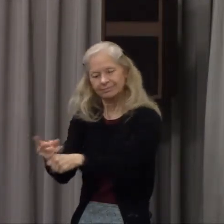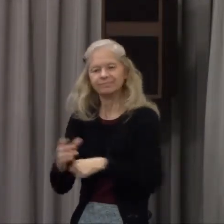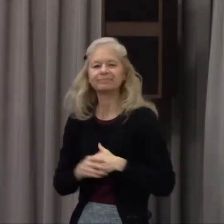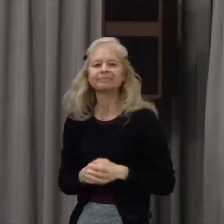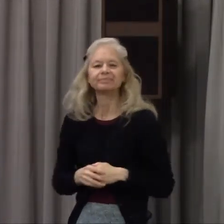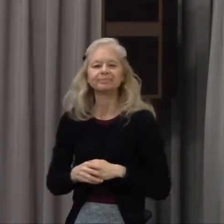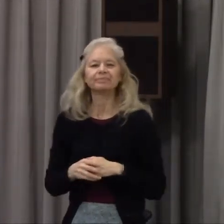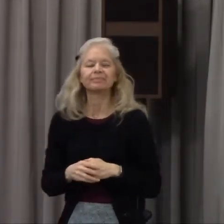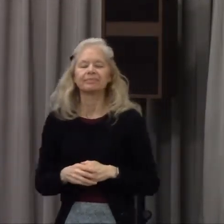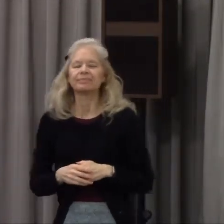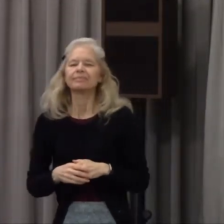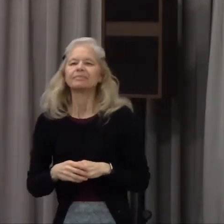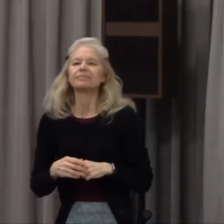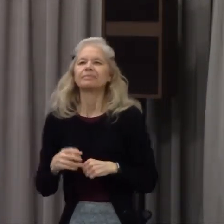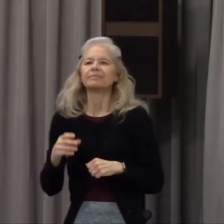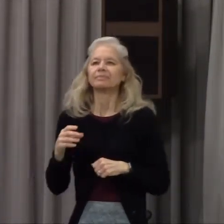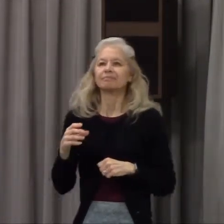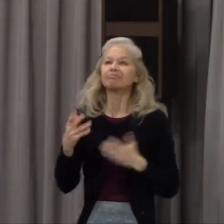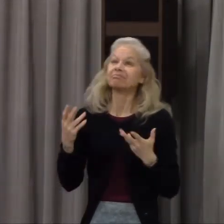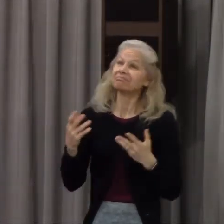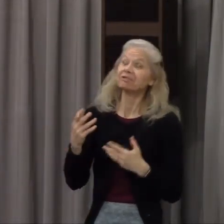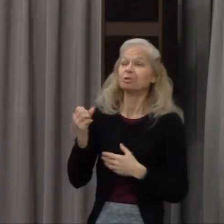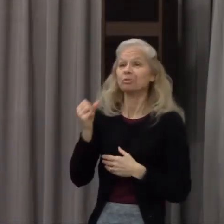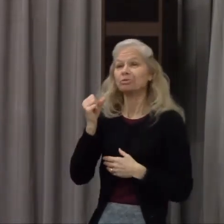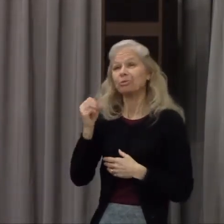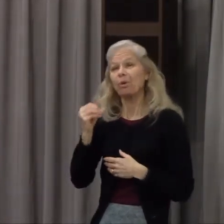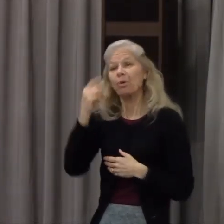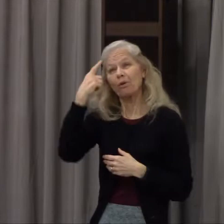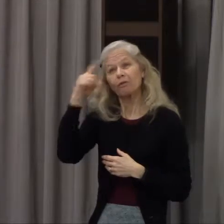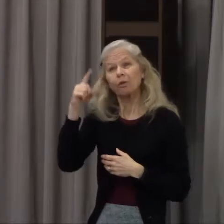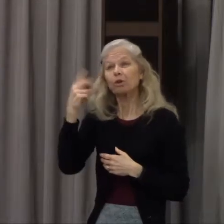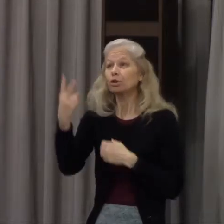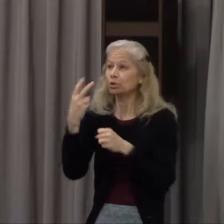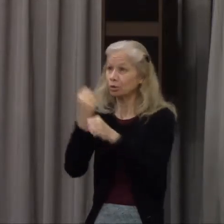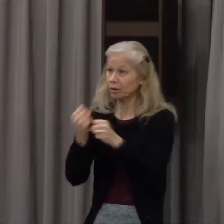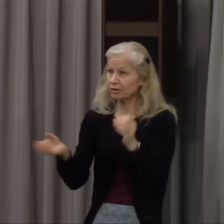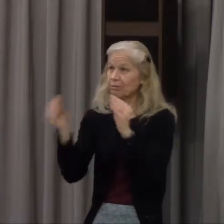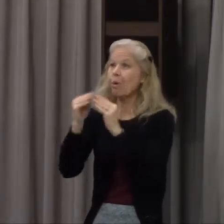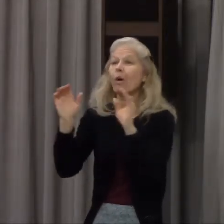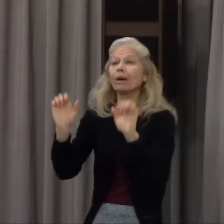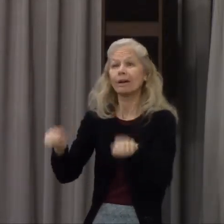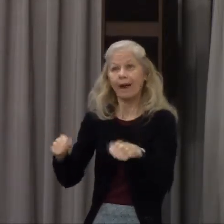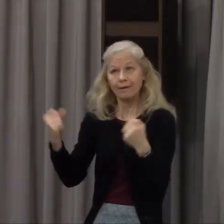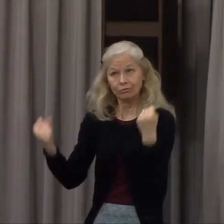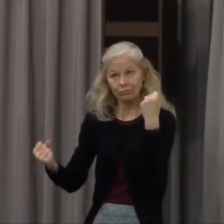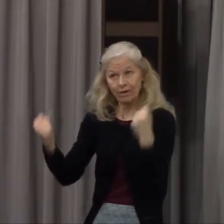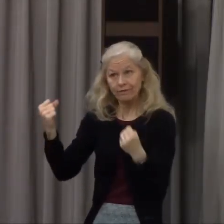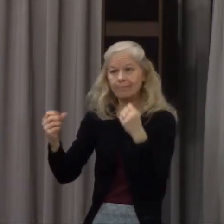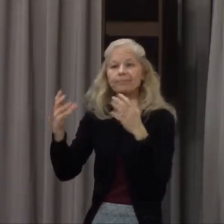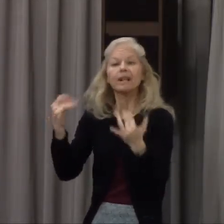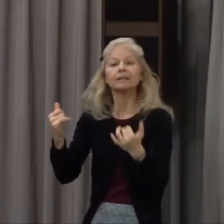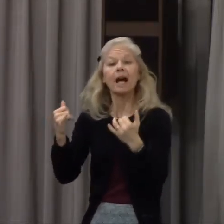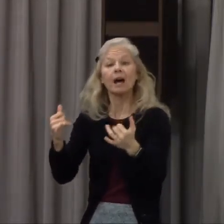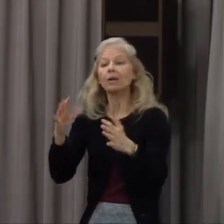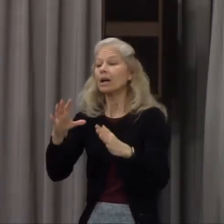never had an operation in my life. How many of you here have had to have an operation? Hands up.